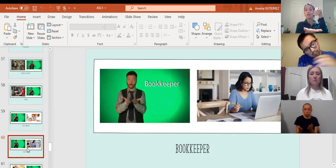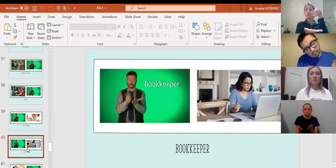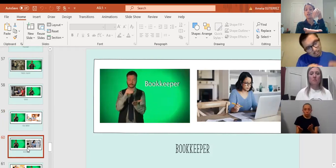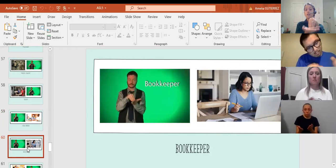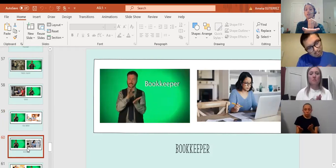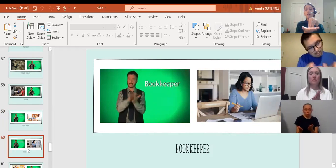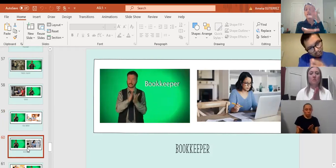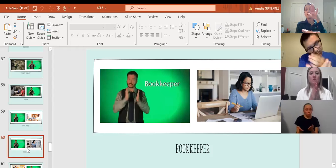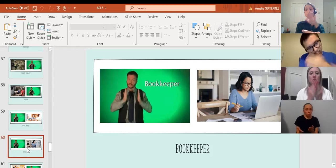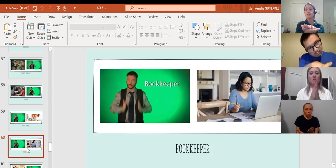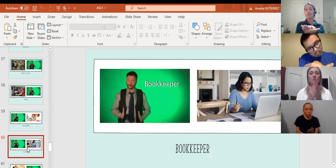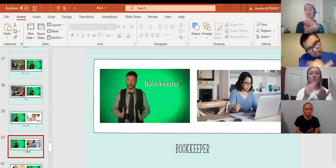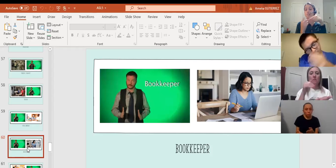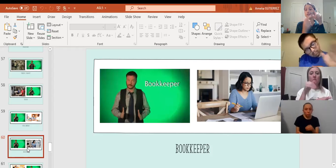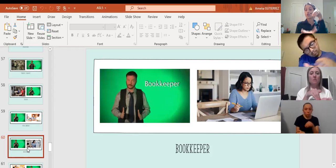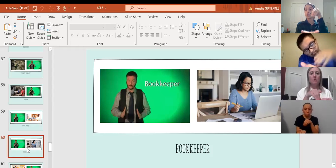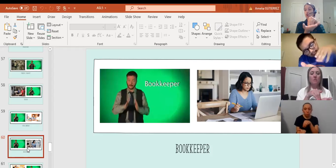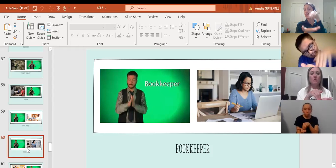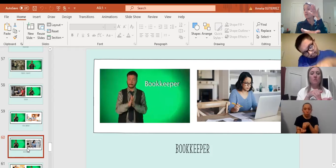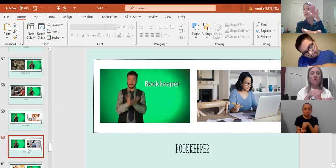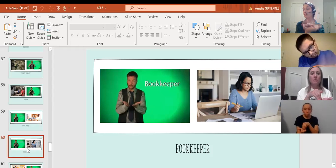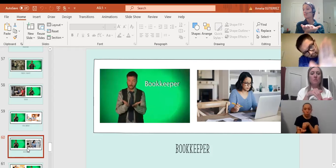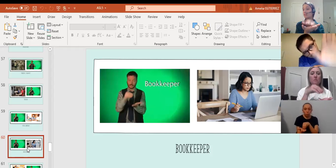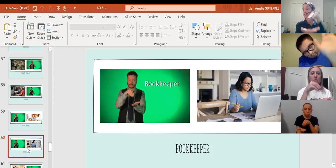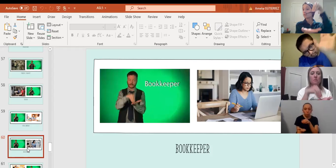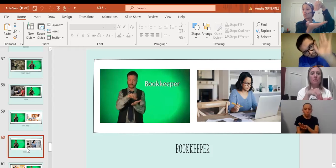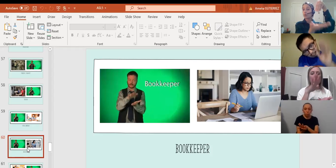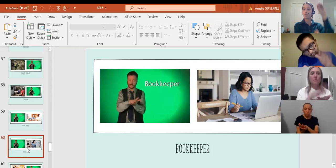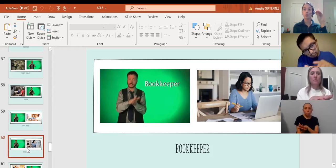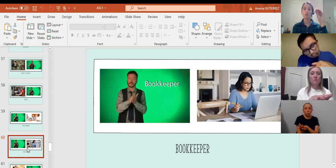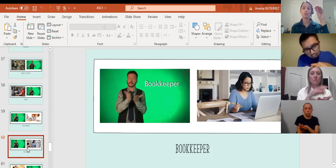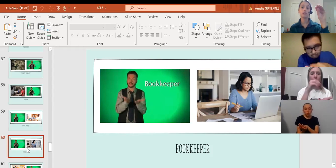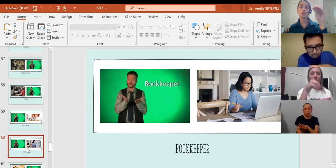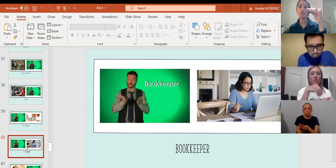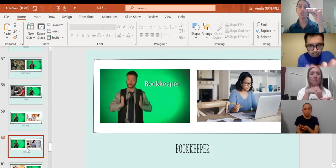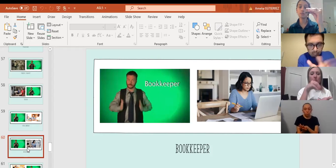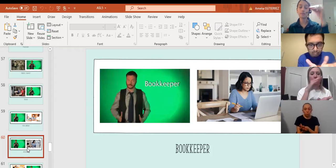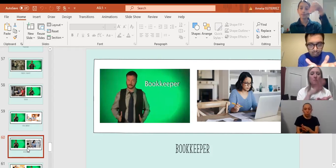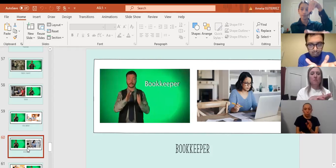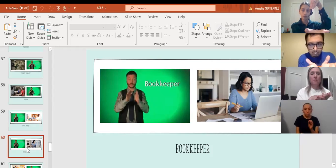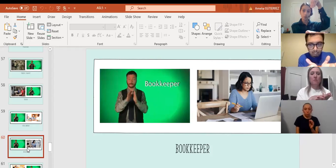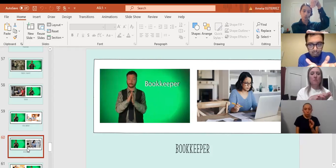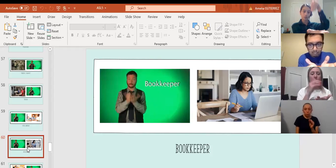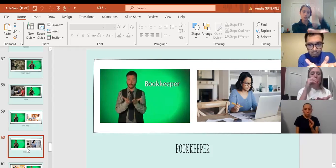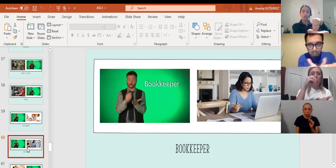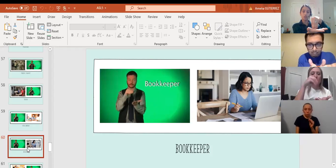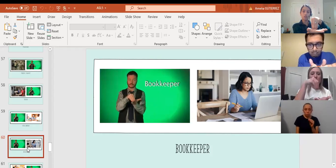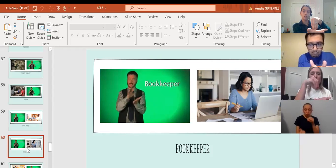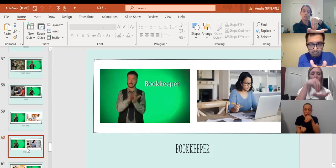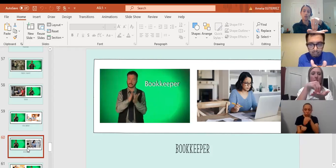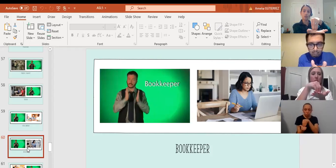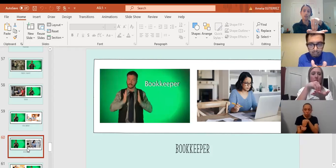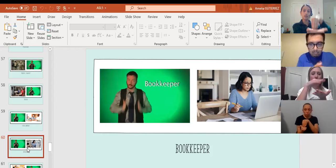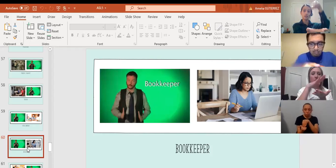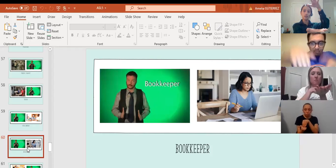And then this is kind of the sign for document. So this hand shape